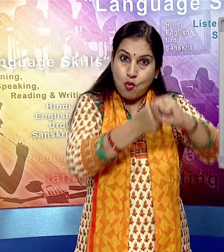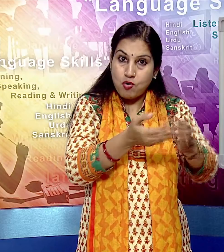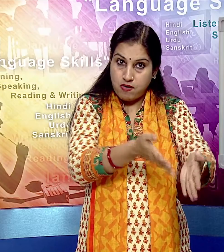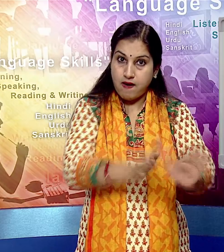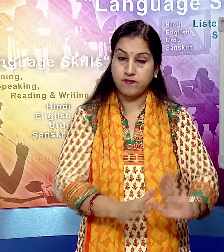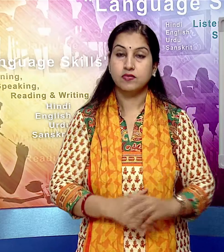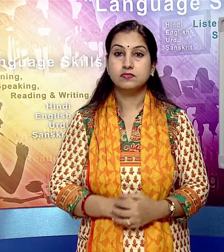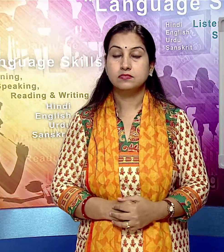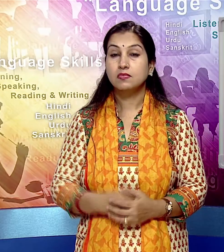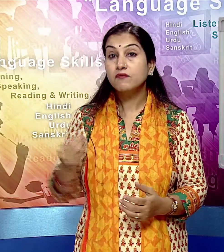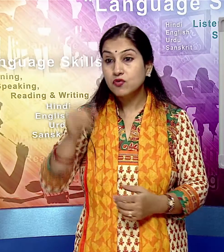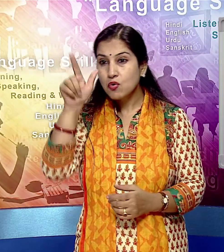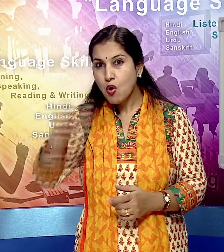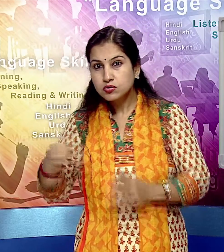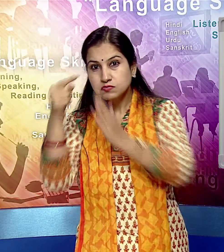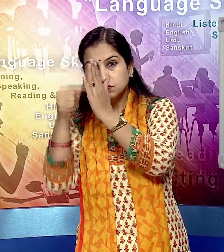And the few disadvantages are